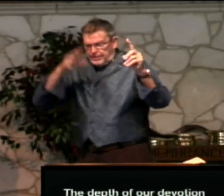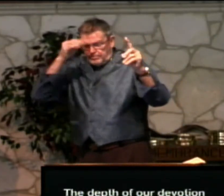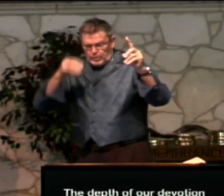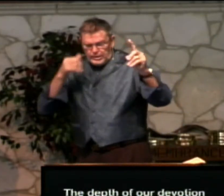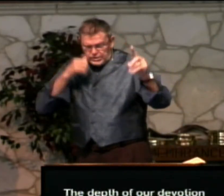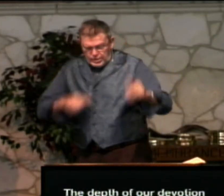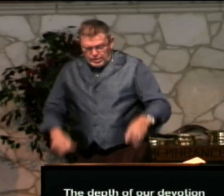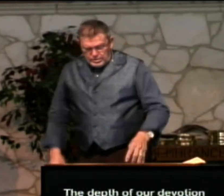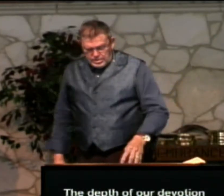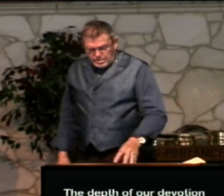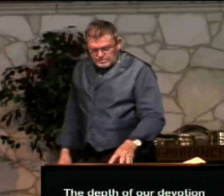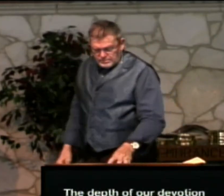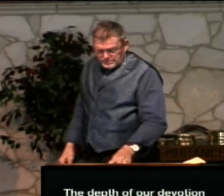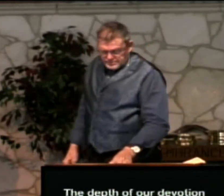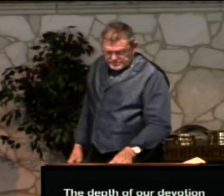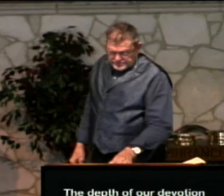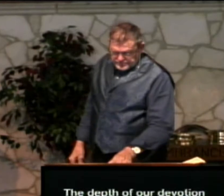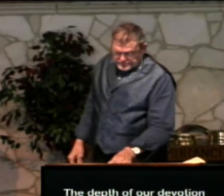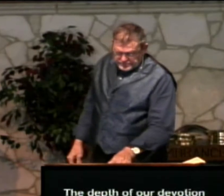Men, women, boys, girls.